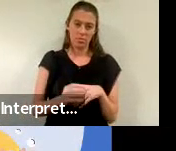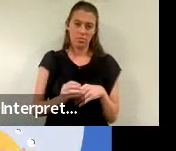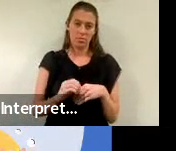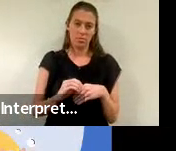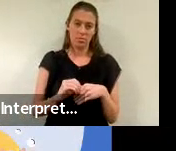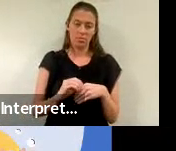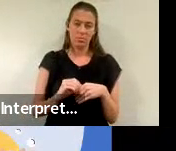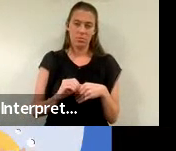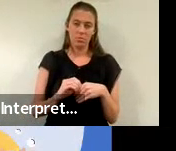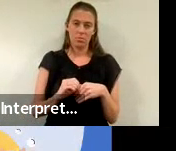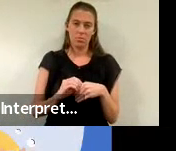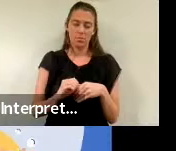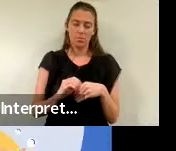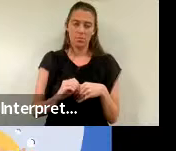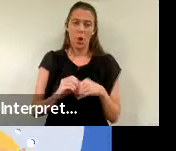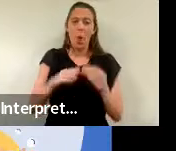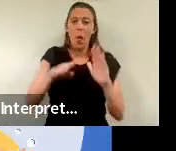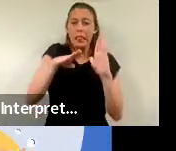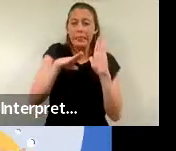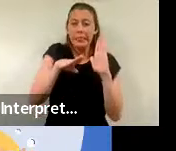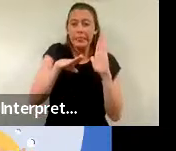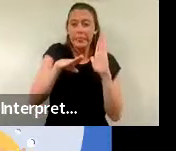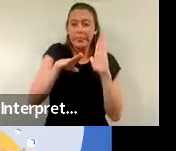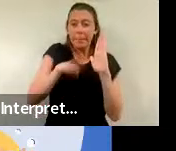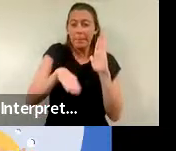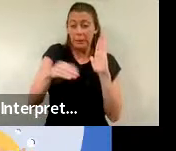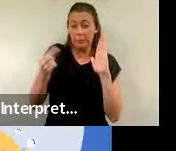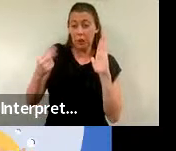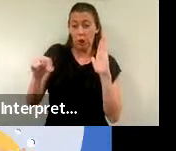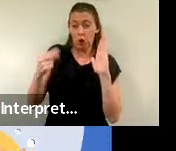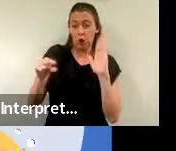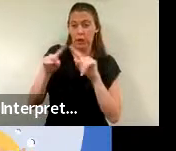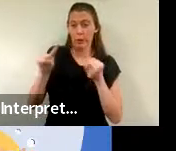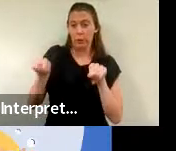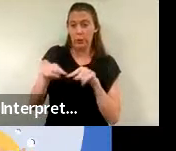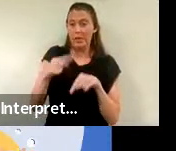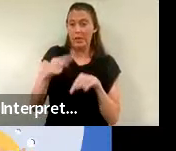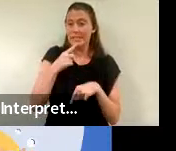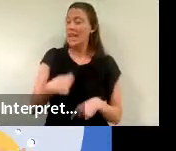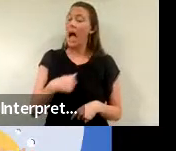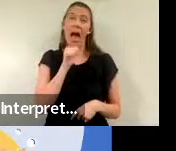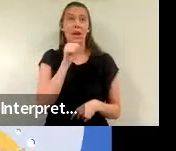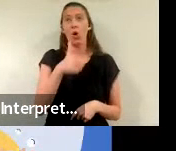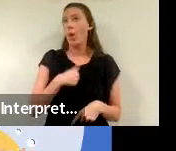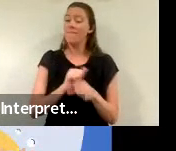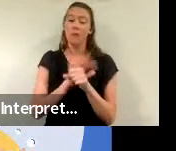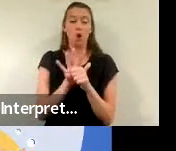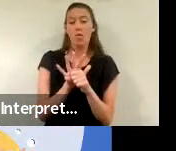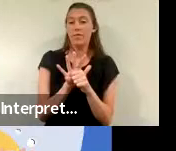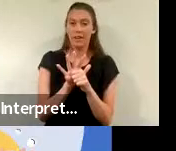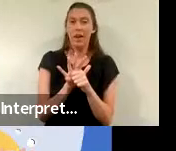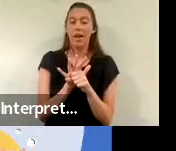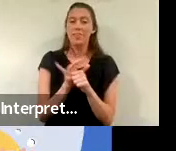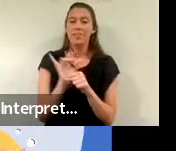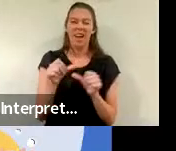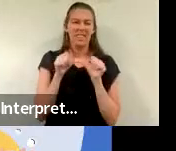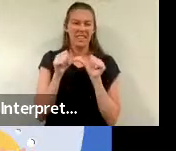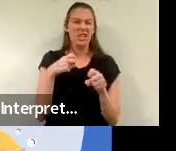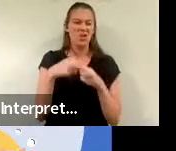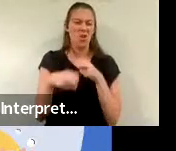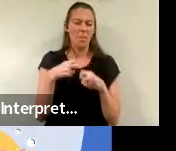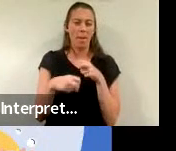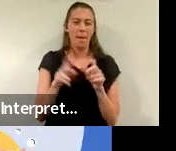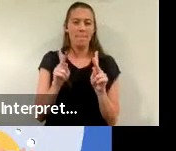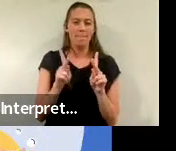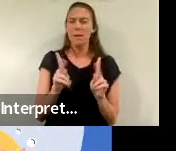ongoing place that we all just keep needing to work together on how to help people to